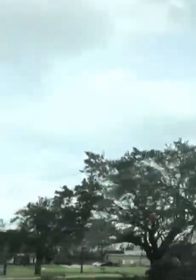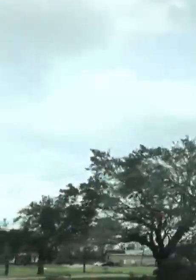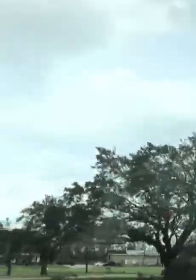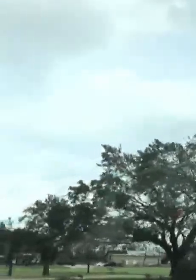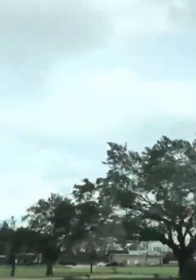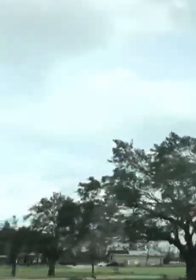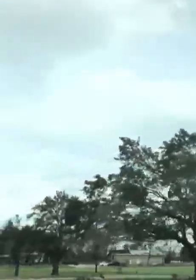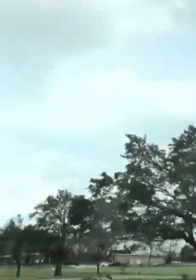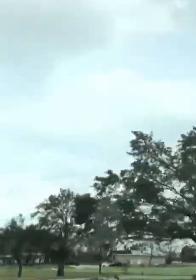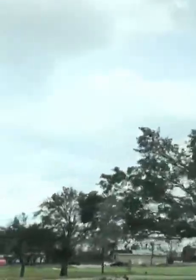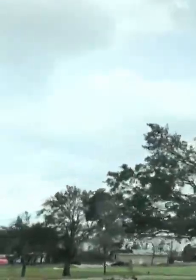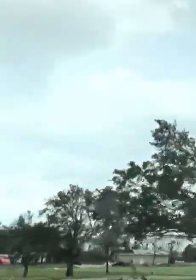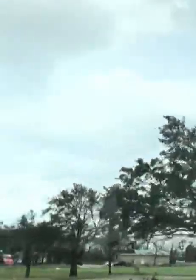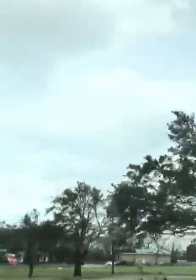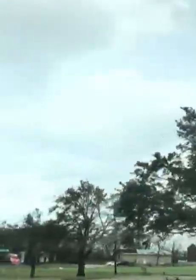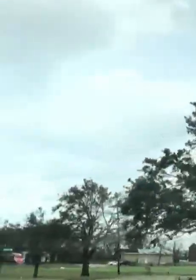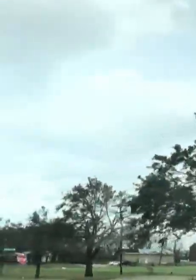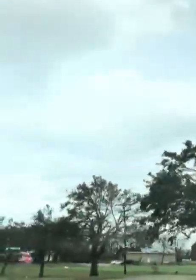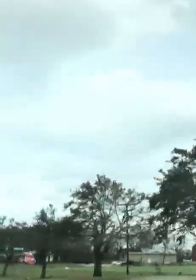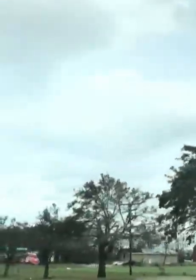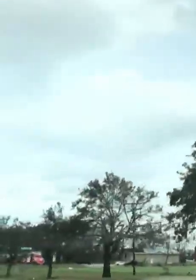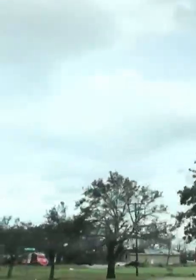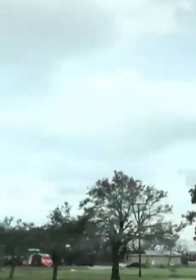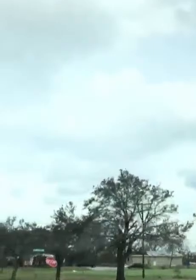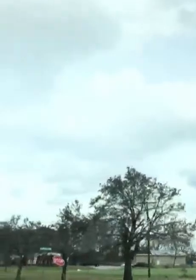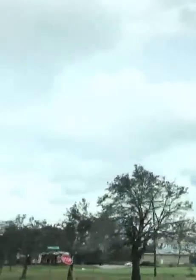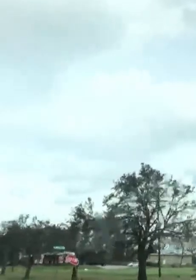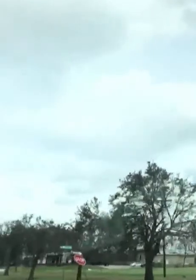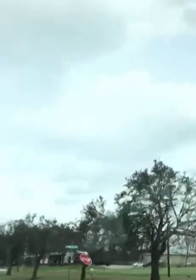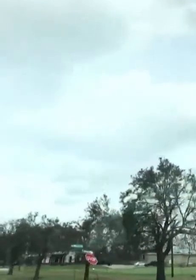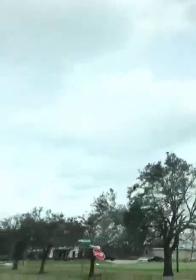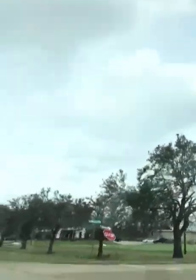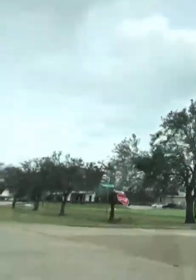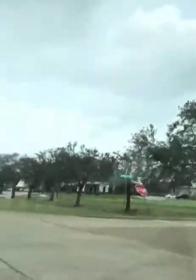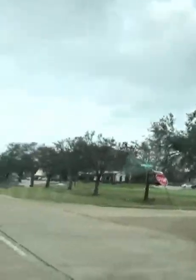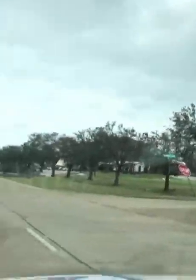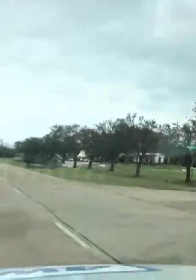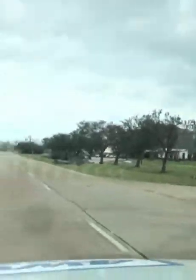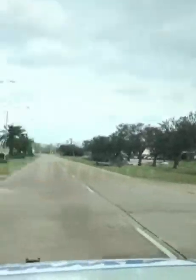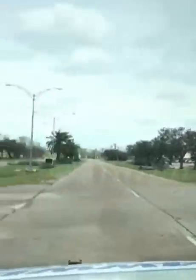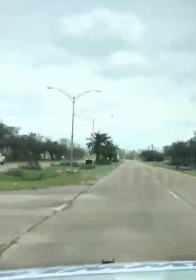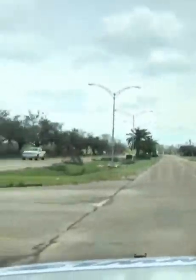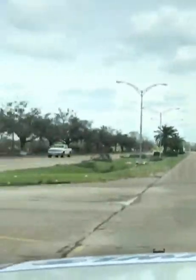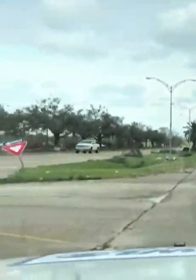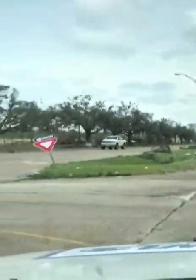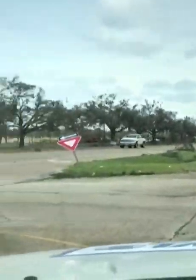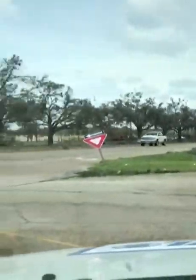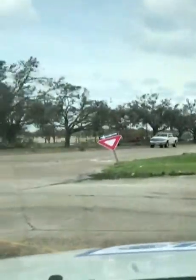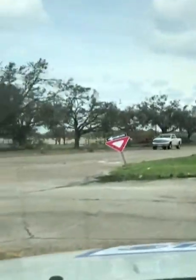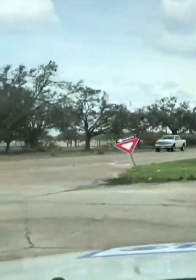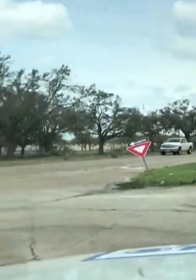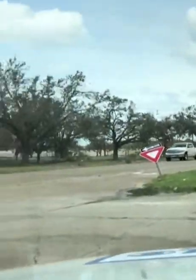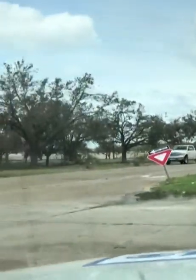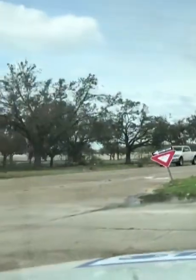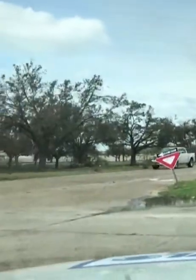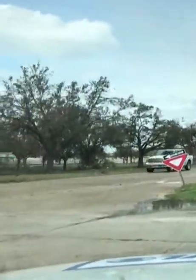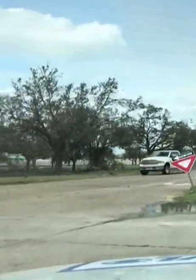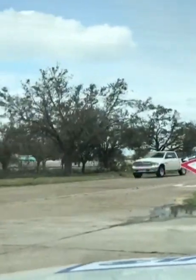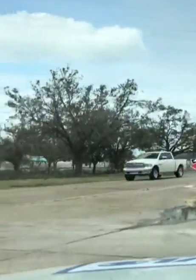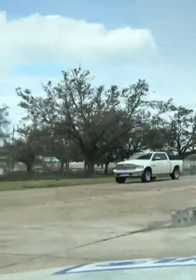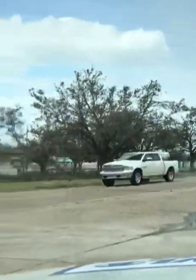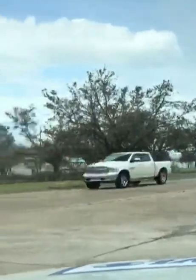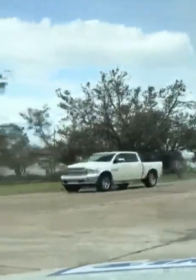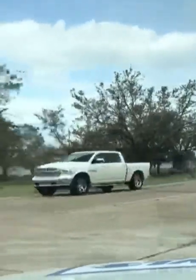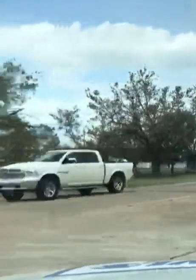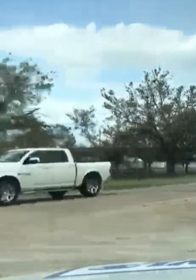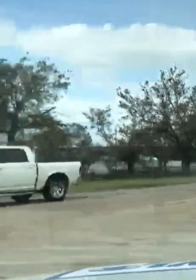there's very little standing water in Lake Charles proper at this point. That may not be the case in the lower-lying areas of Cameron